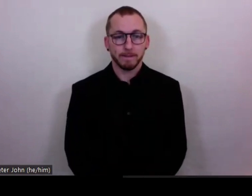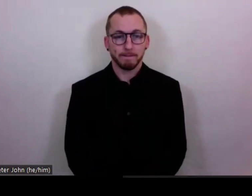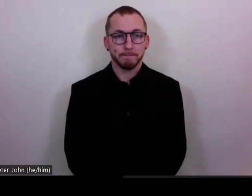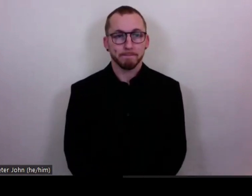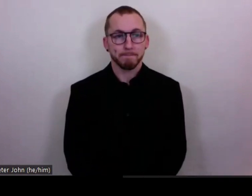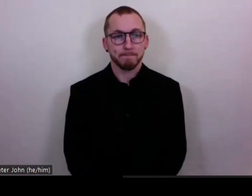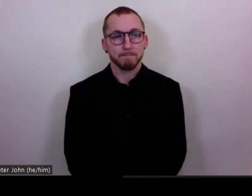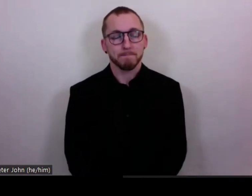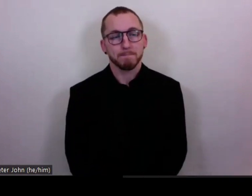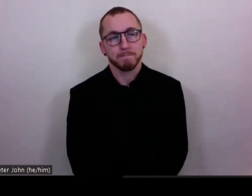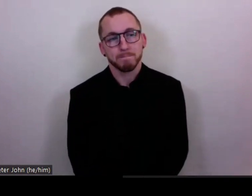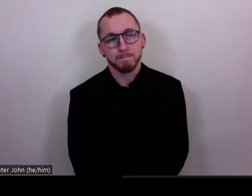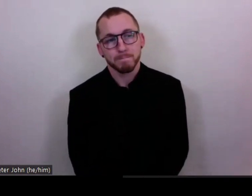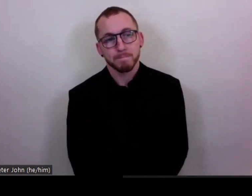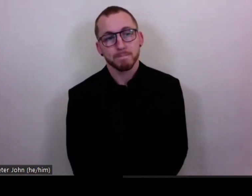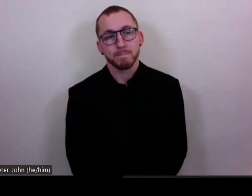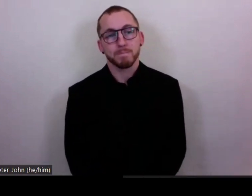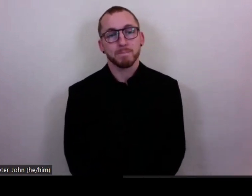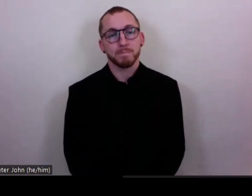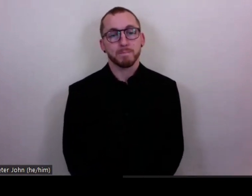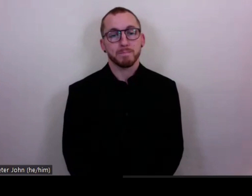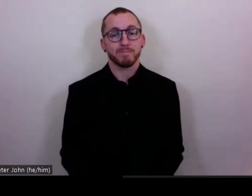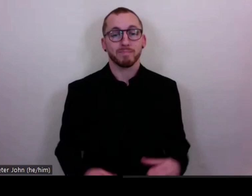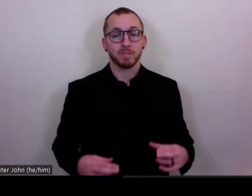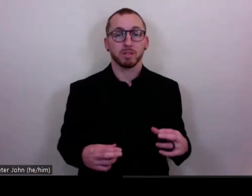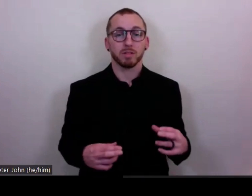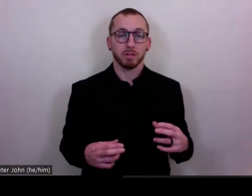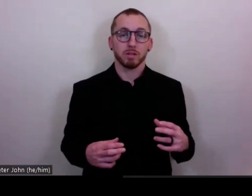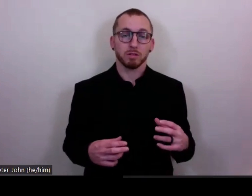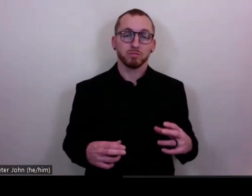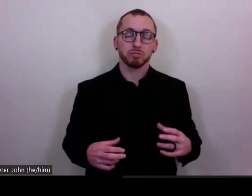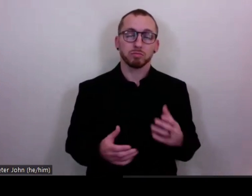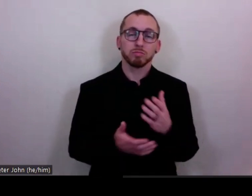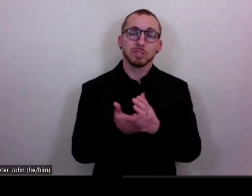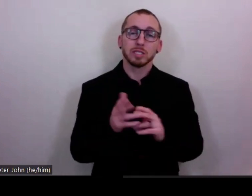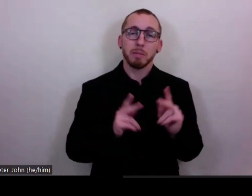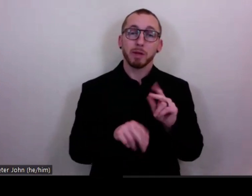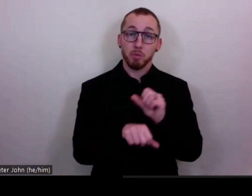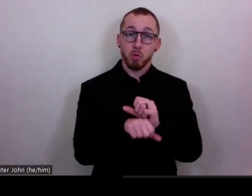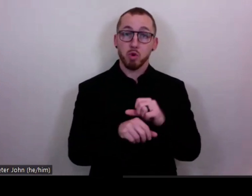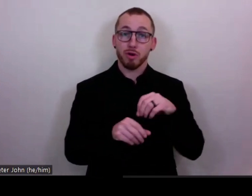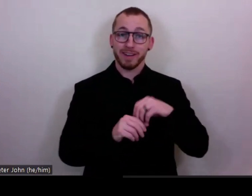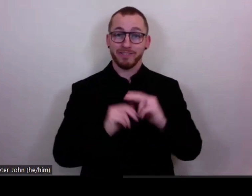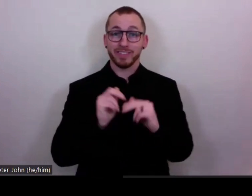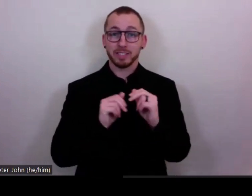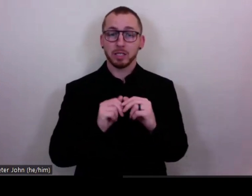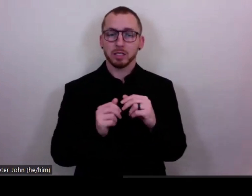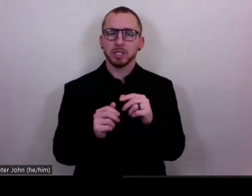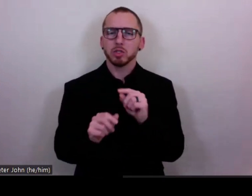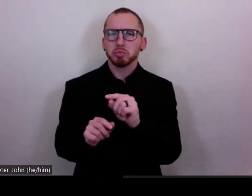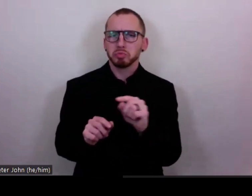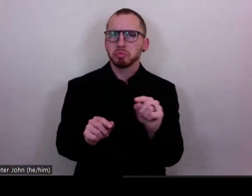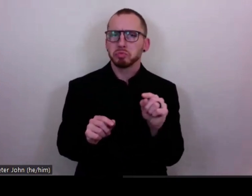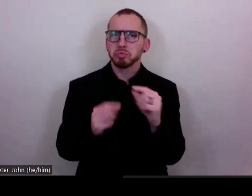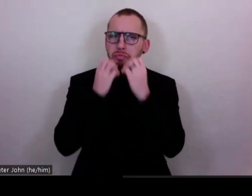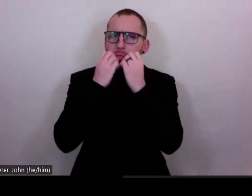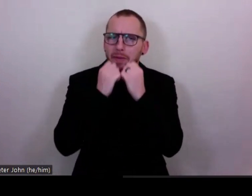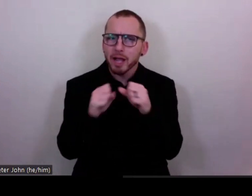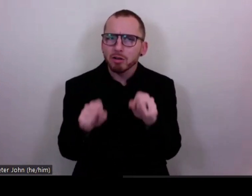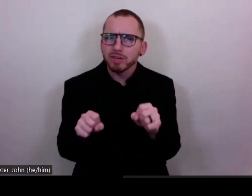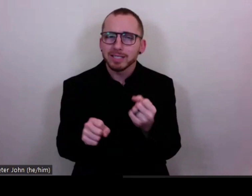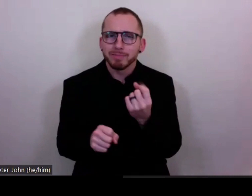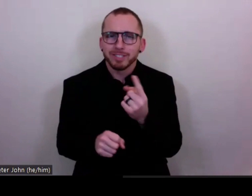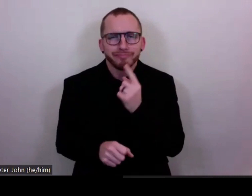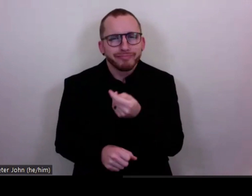There are people in the facilities that do care. There just aren't enough of them. There are not systems in